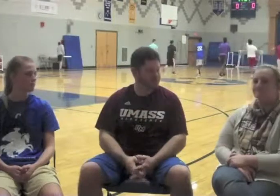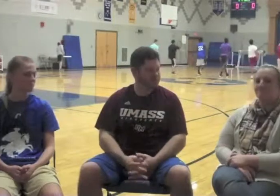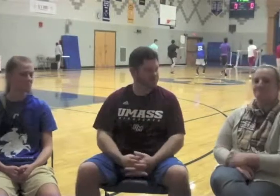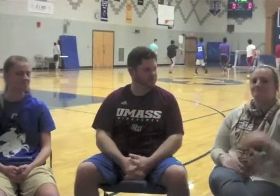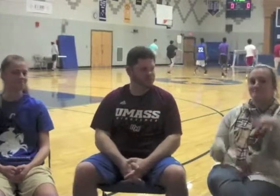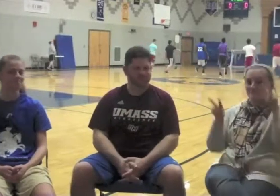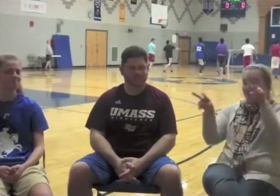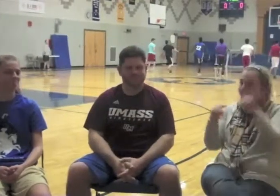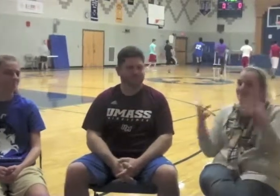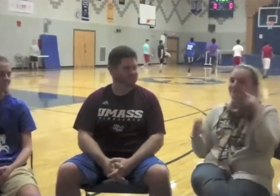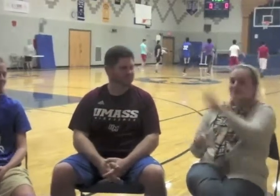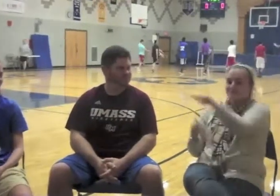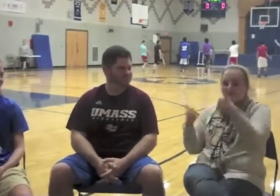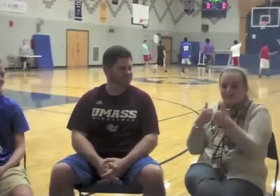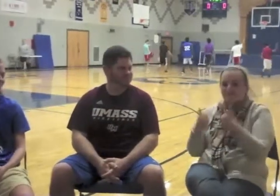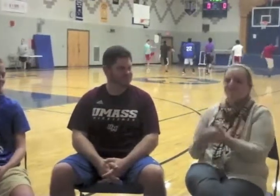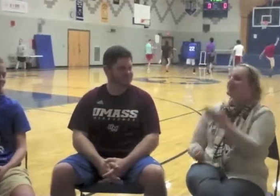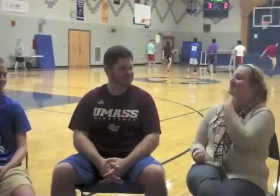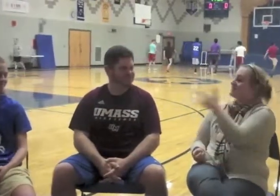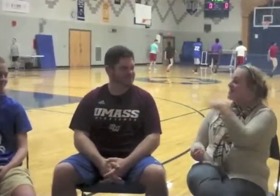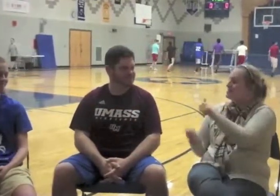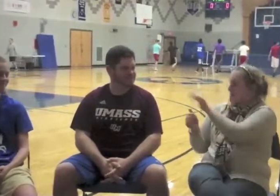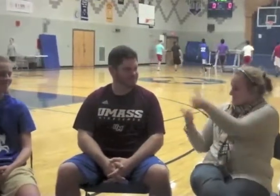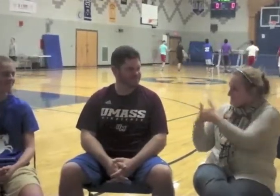game, so thank you for your time. You got it.